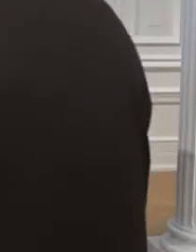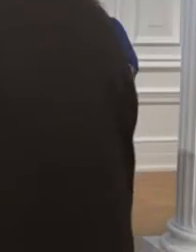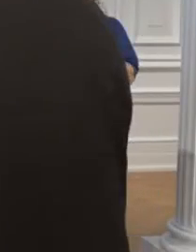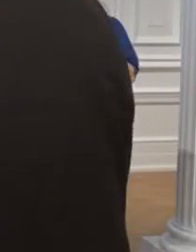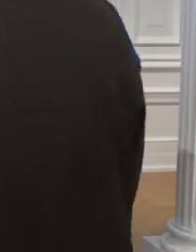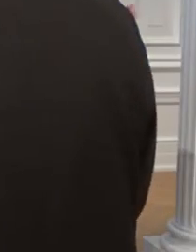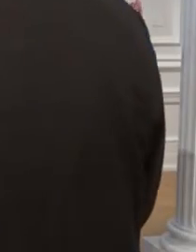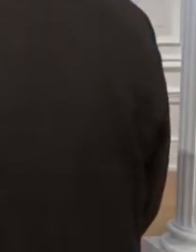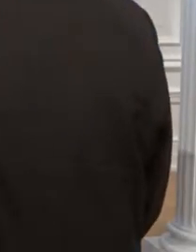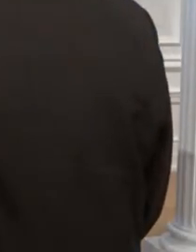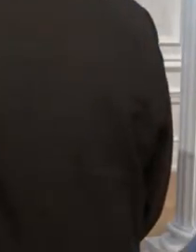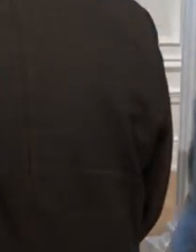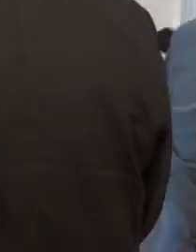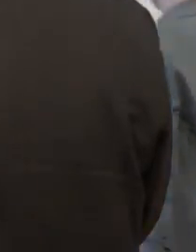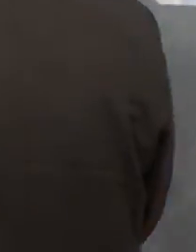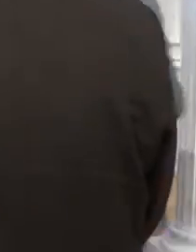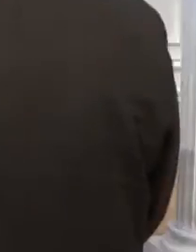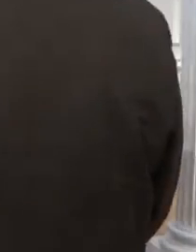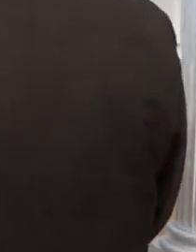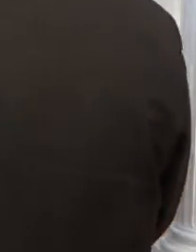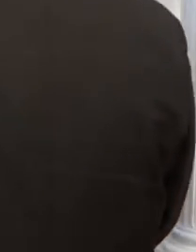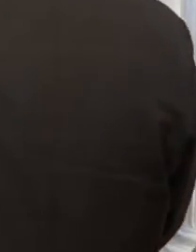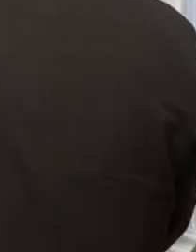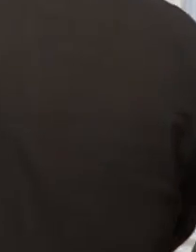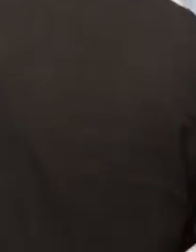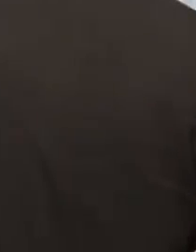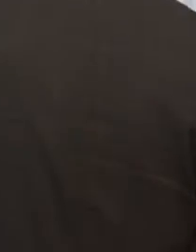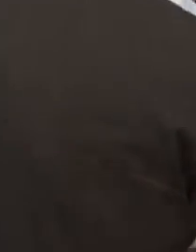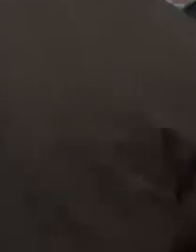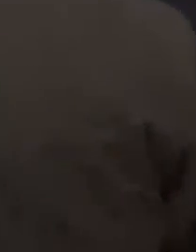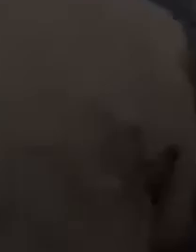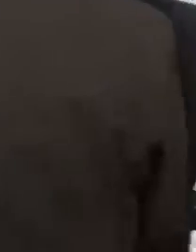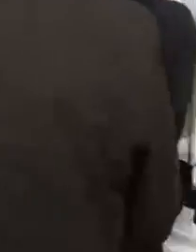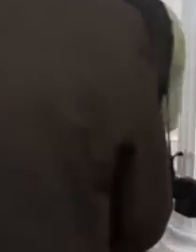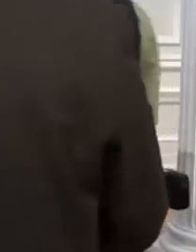West is Virginia, about to Governor begin. Earl Ray Tomlin.